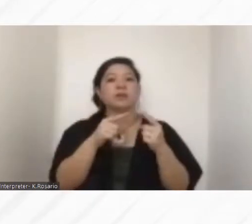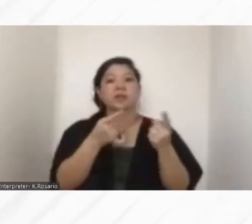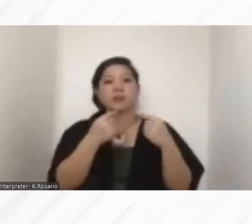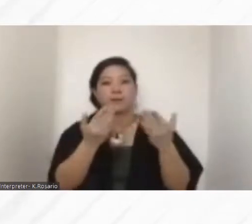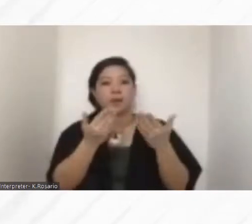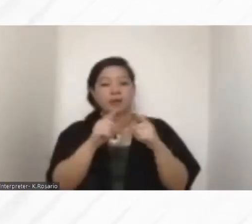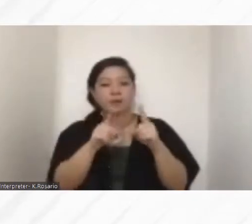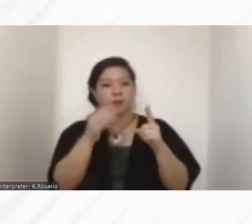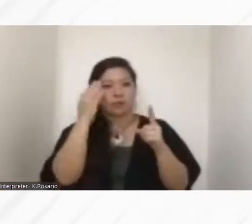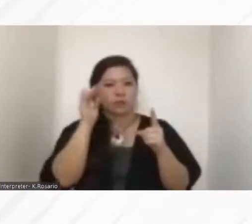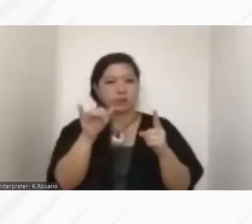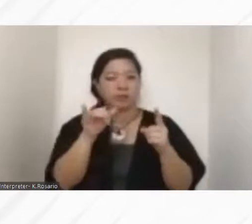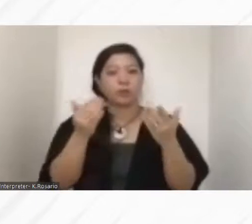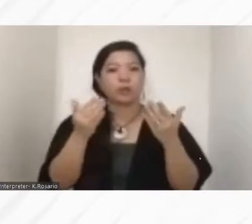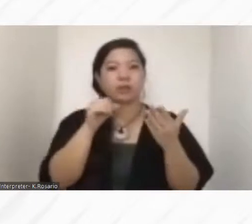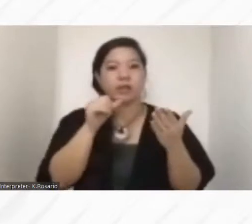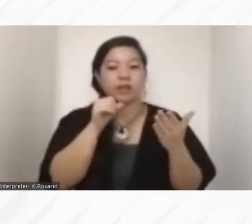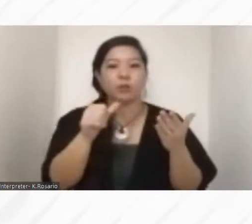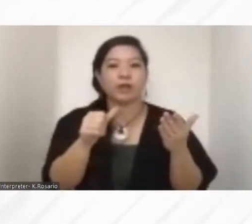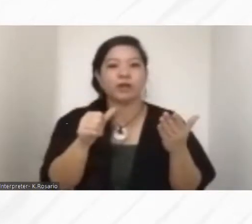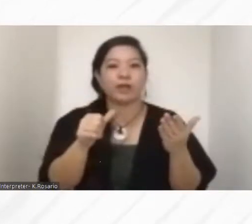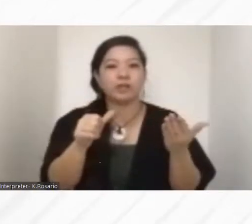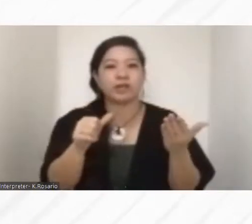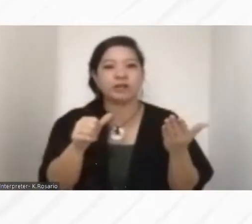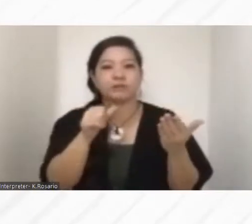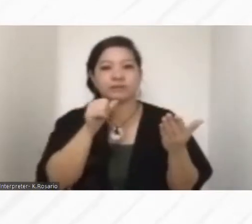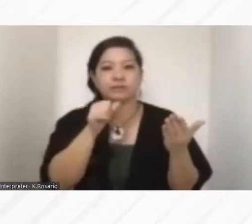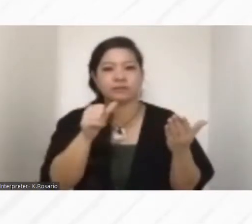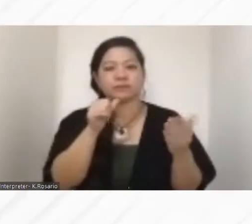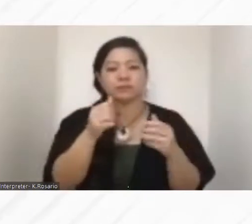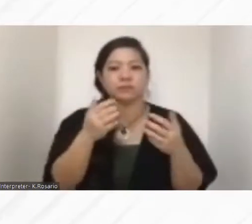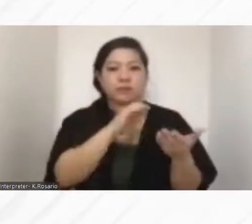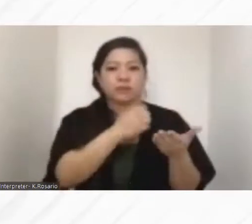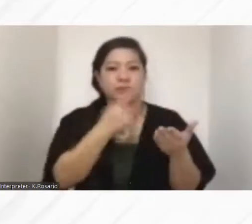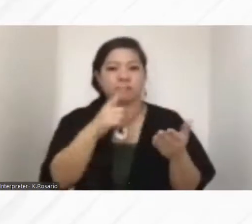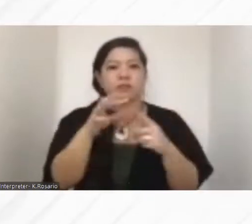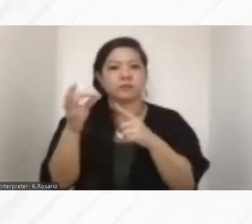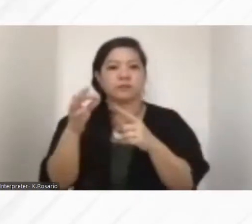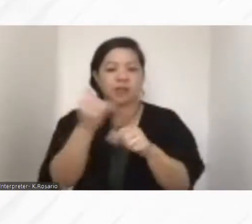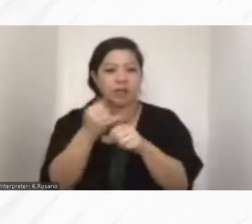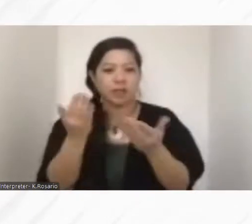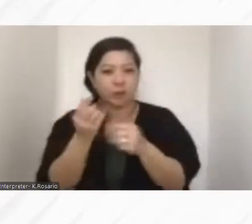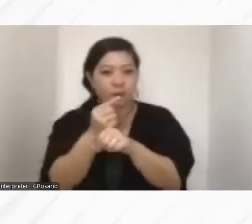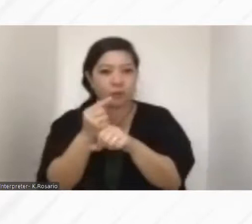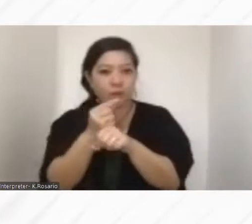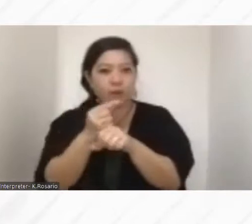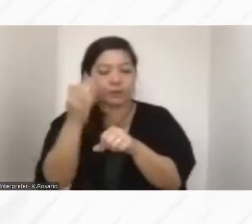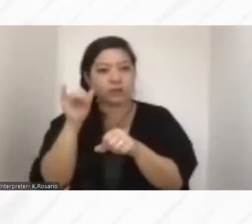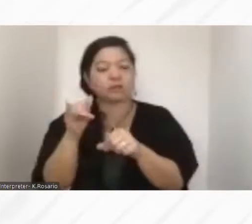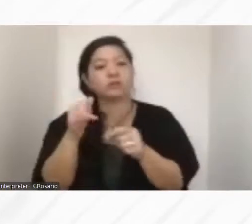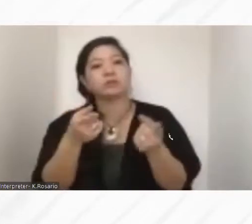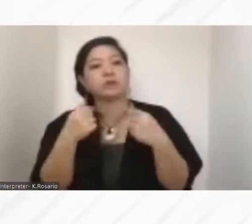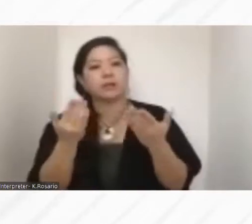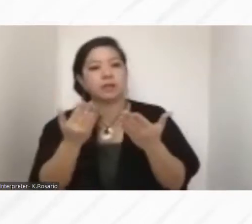so that you know whether or not they've been exposed or not. That is a feasible strategy, especially for an island like Guam, where you know who's coming in. You